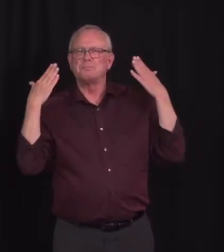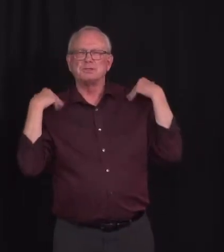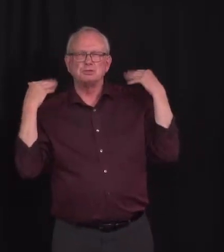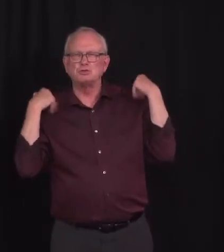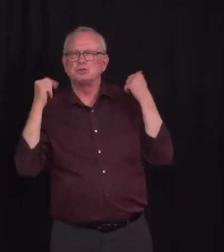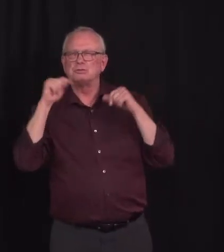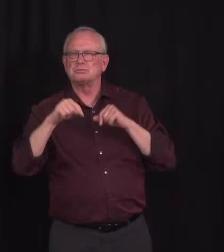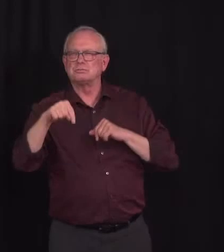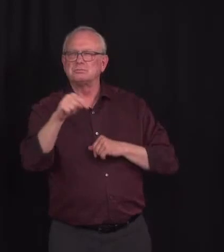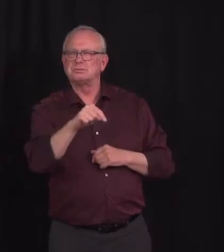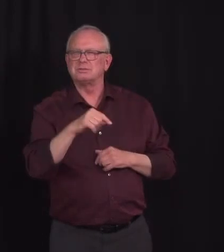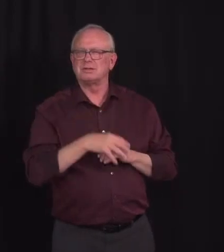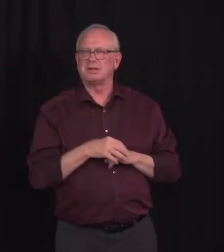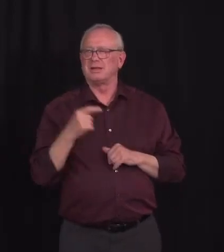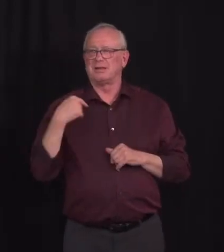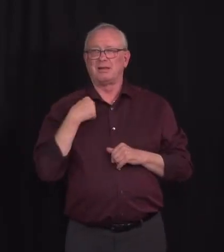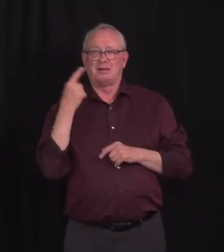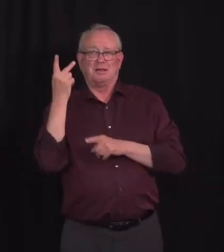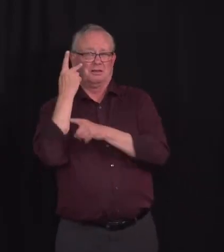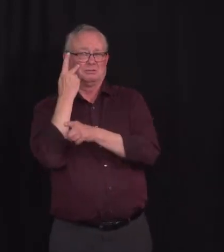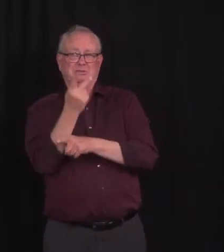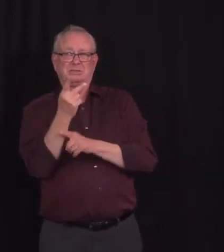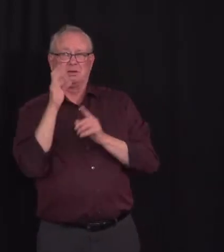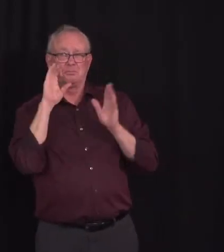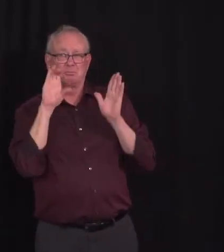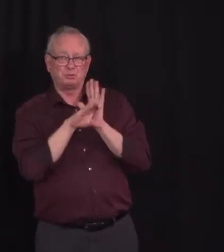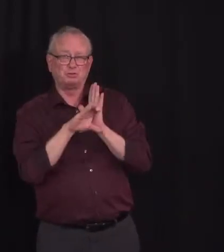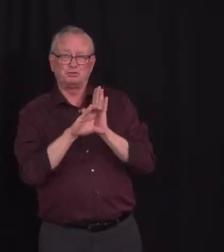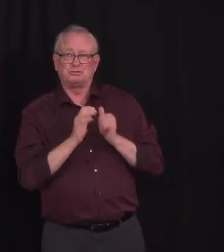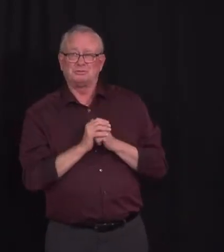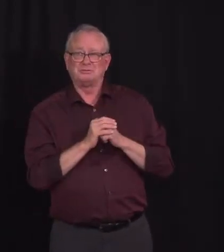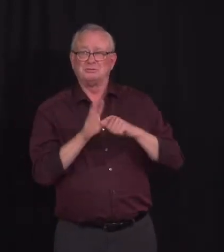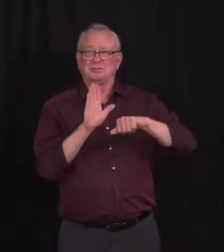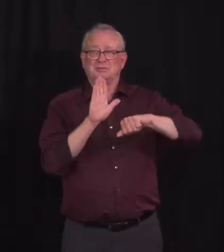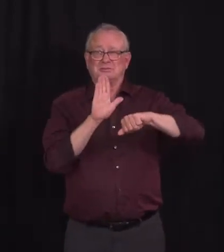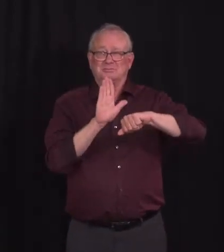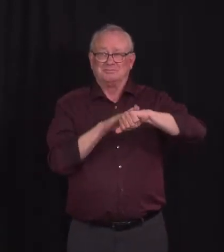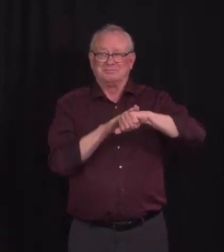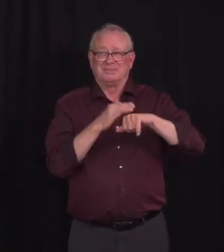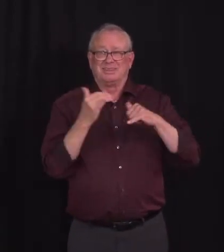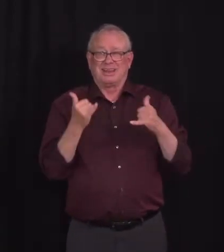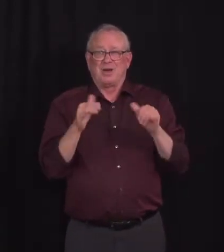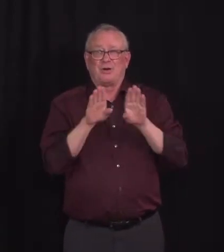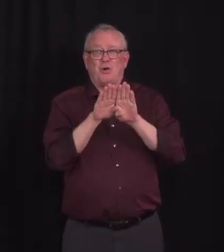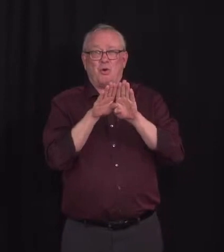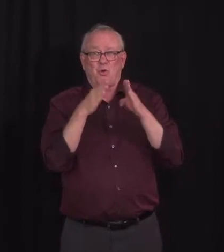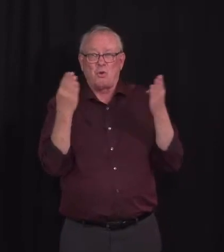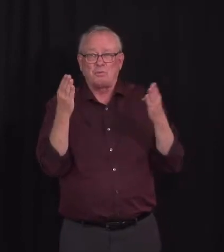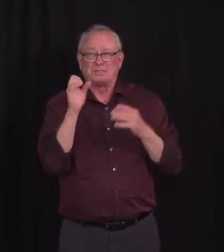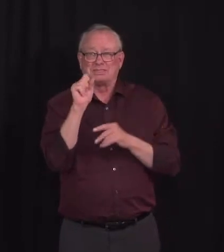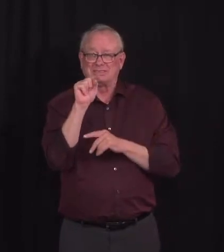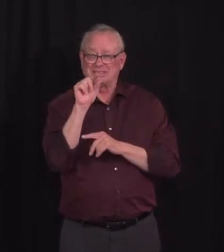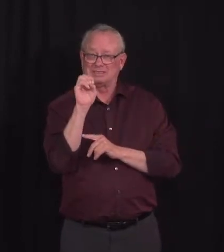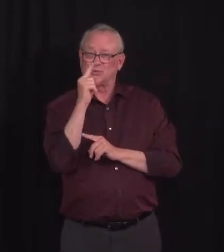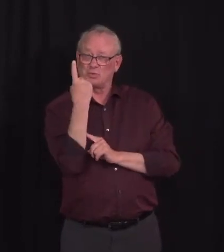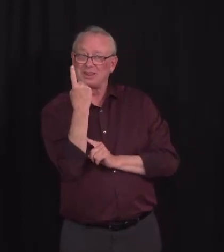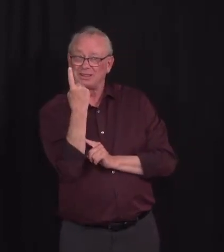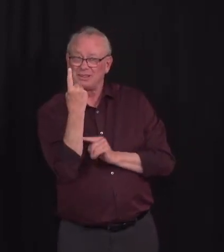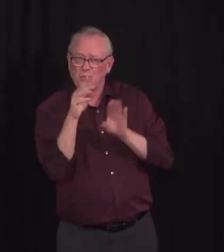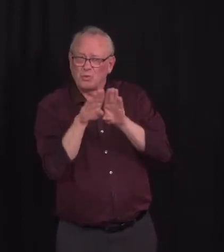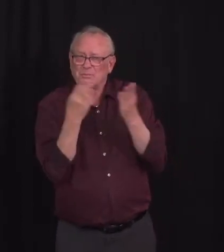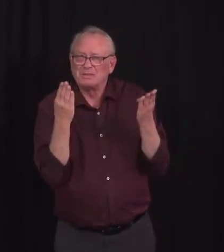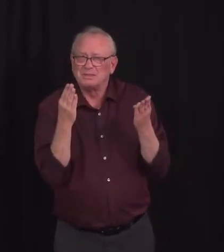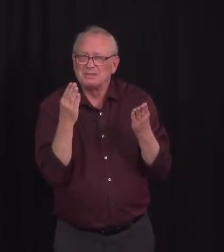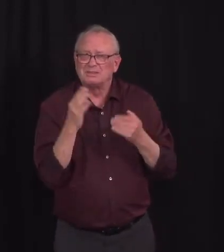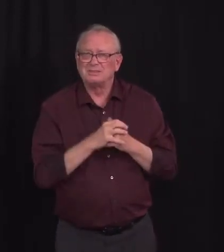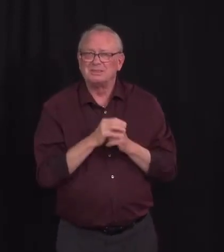it's important to note that as we've moved into stage 1, with new rules coming into effect, I think there's